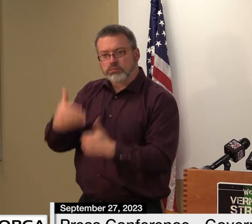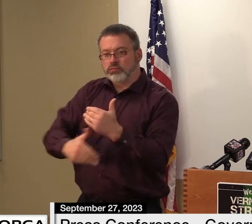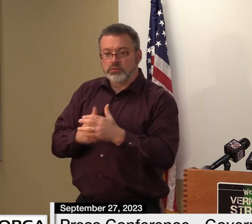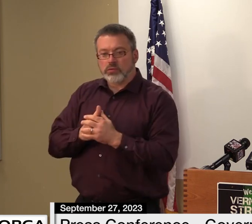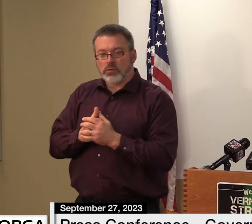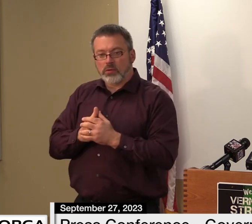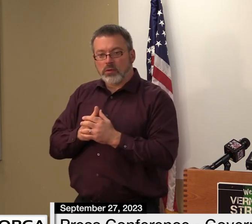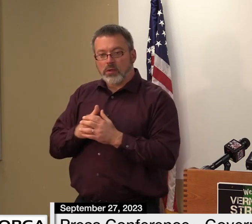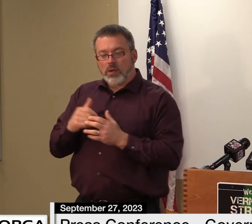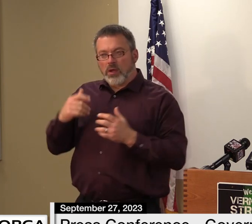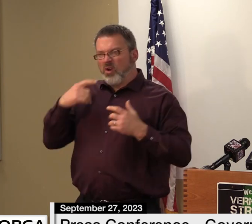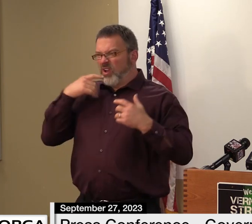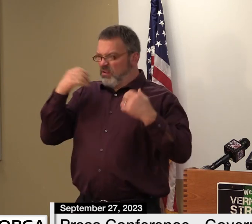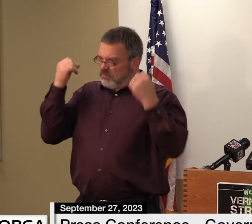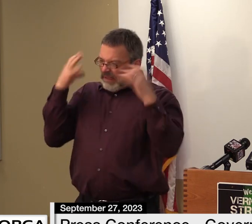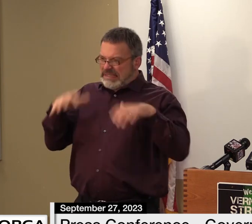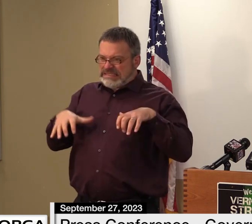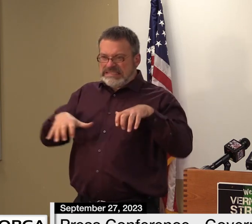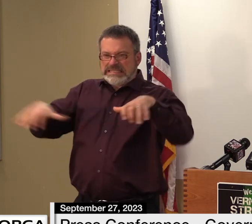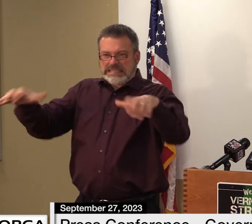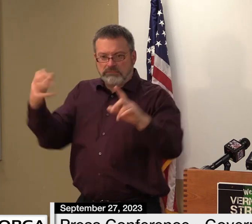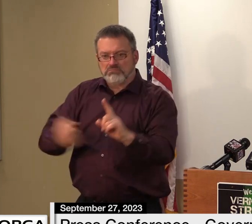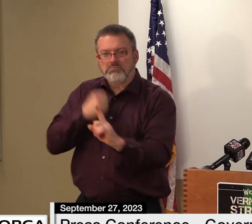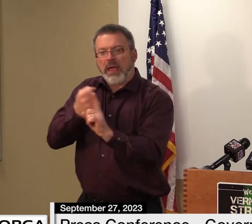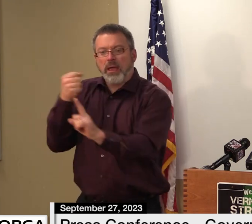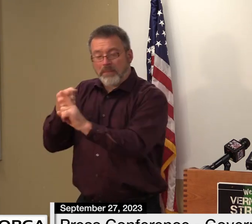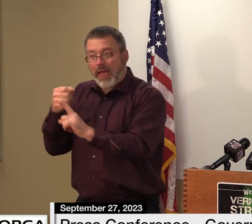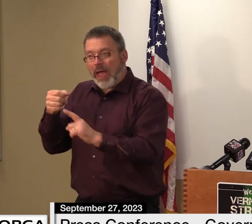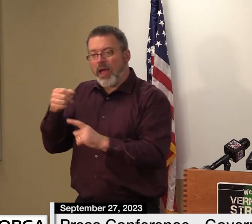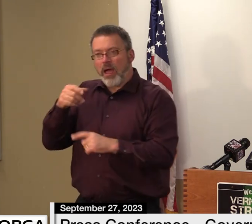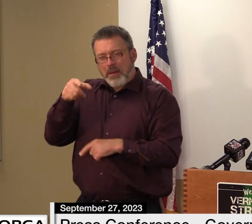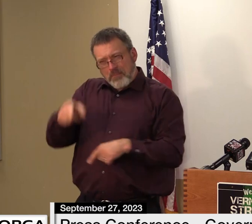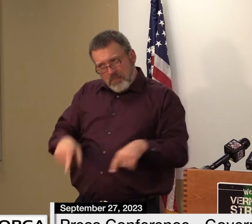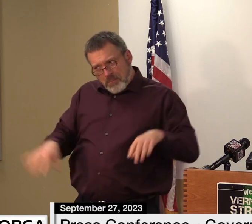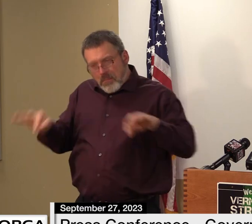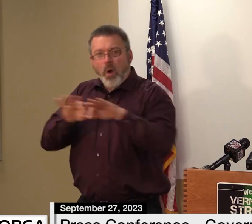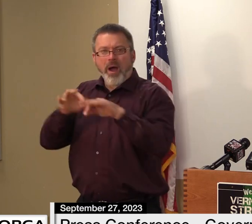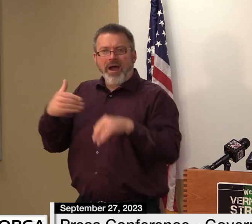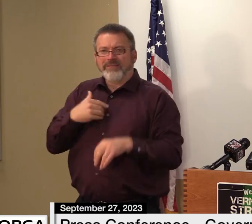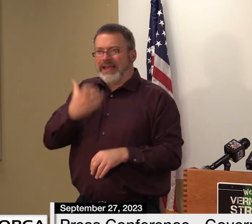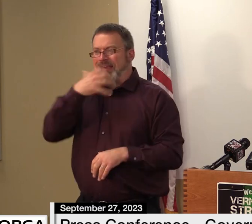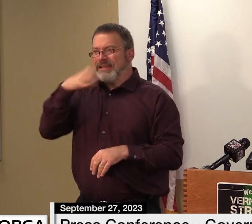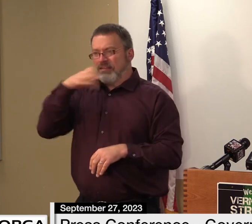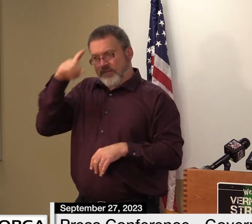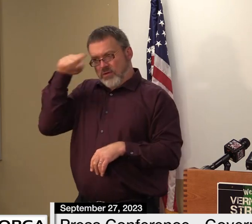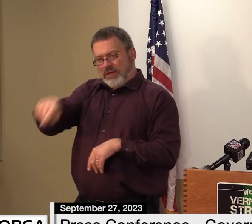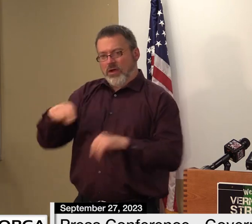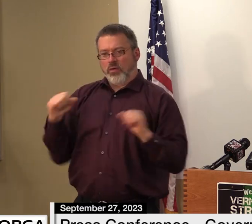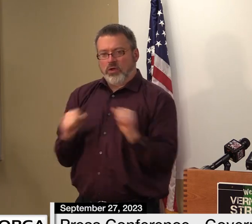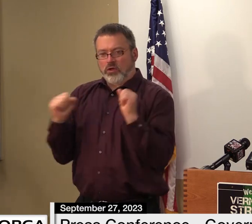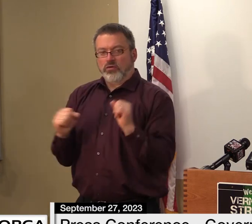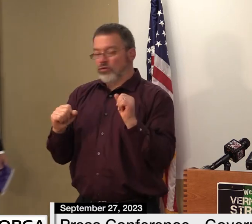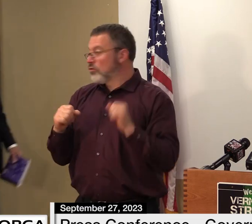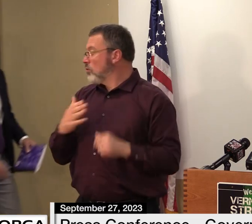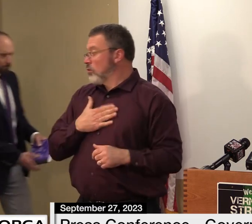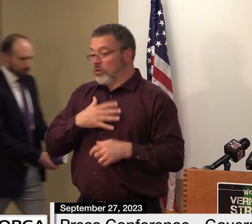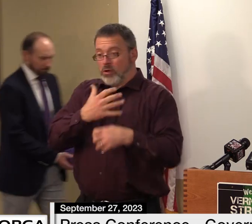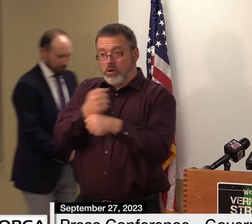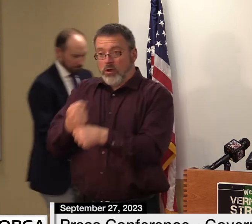flooding have the heat they need to get through the winter. So with that, I'll turn it over to Peter Walk.